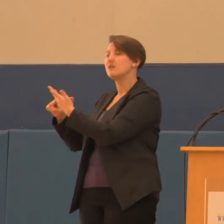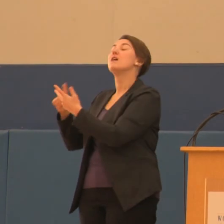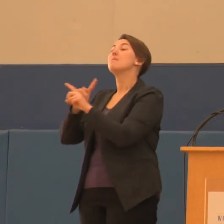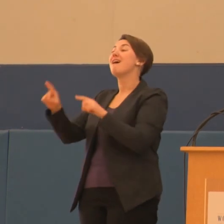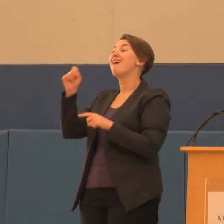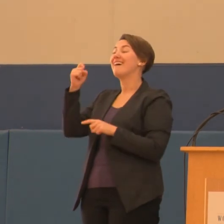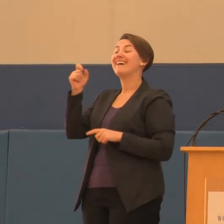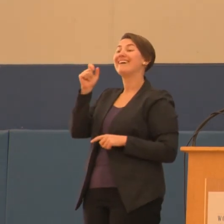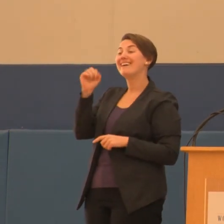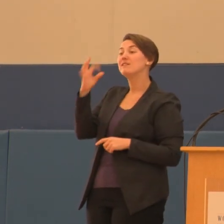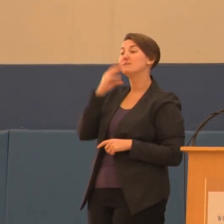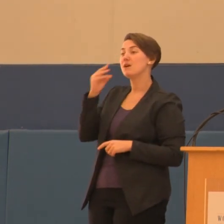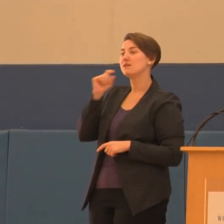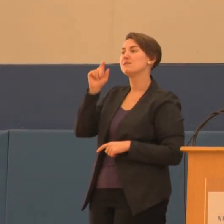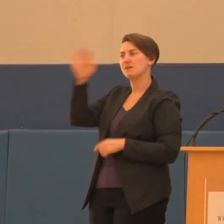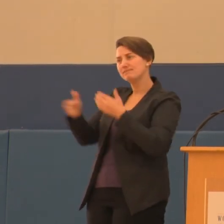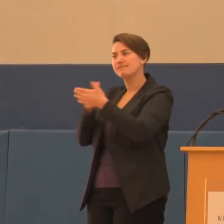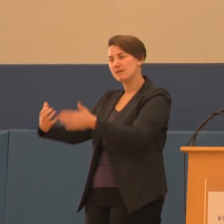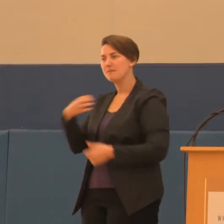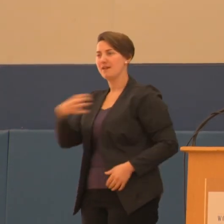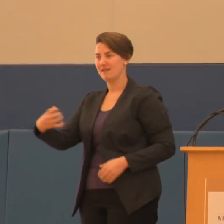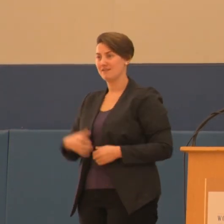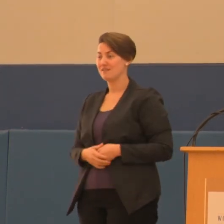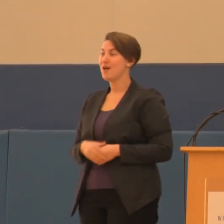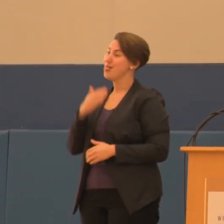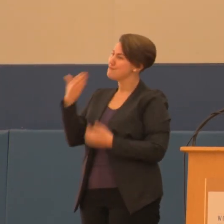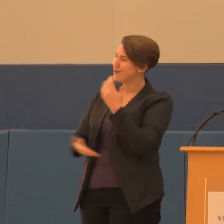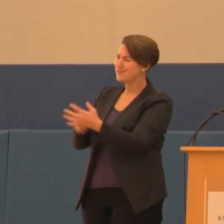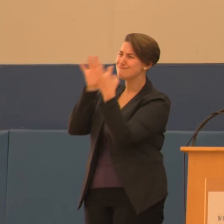complaint. And I will say, the process is not perfect.